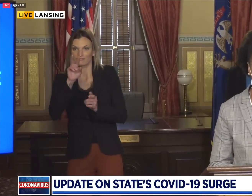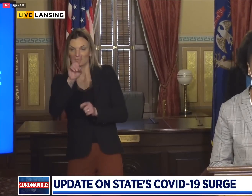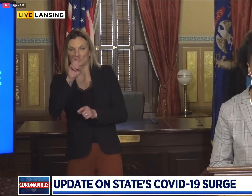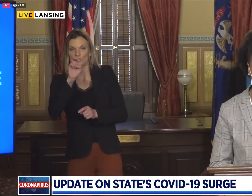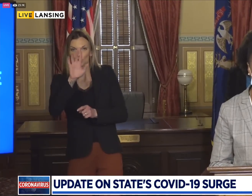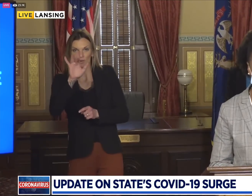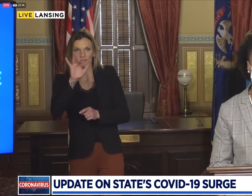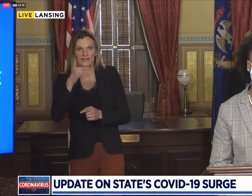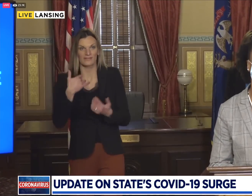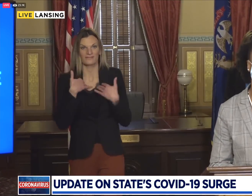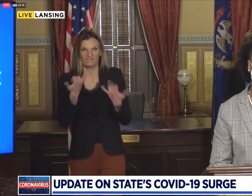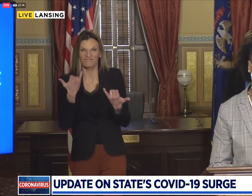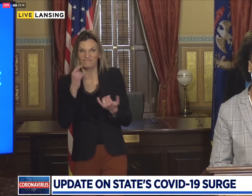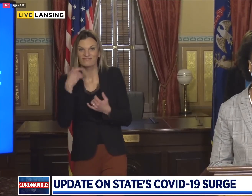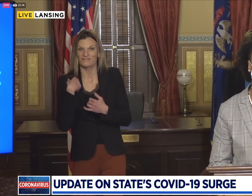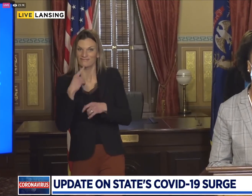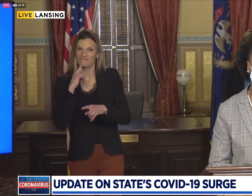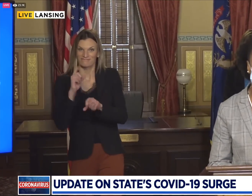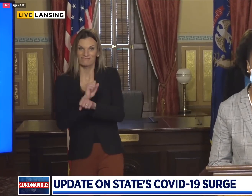236,225 cases and